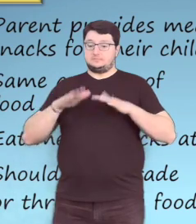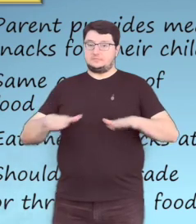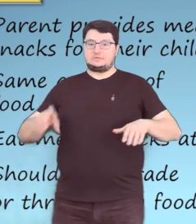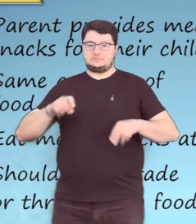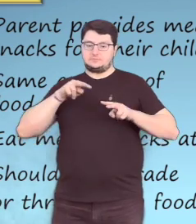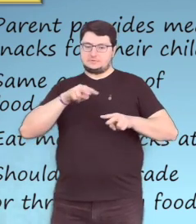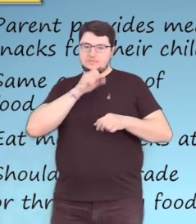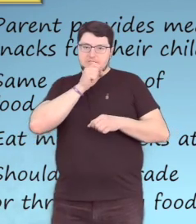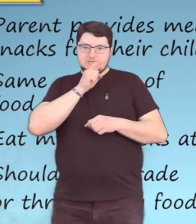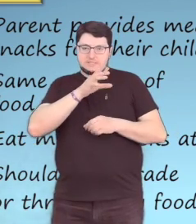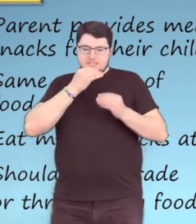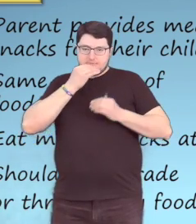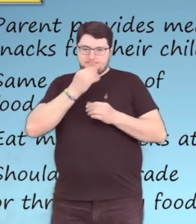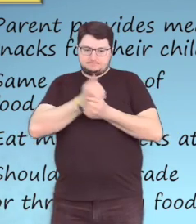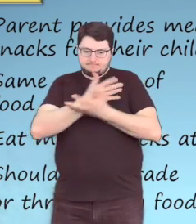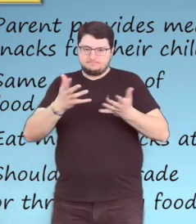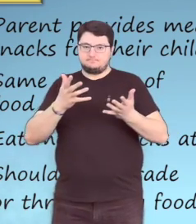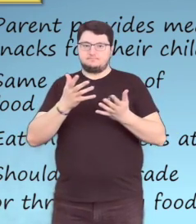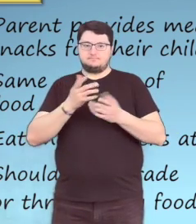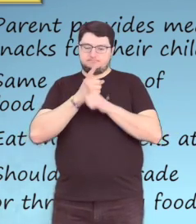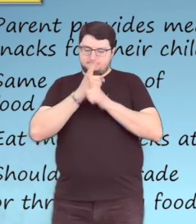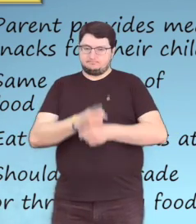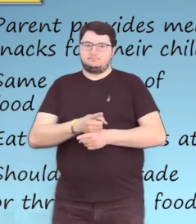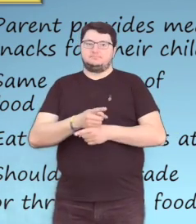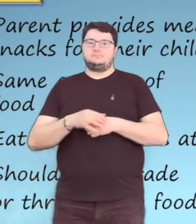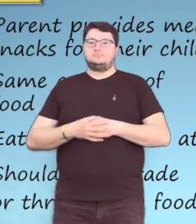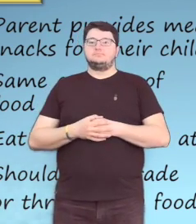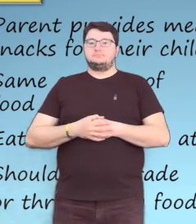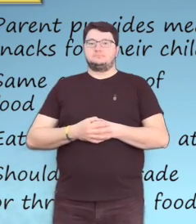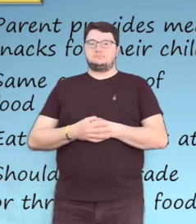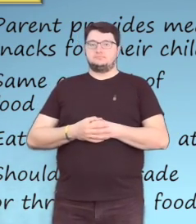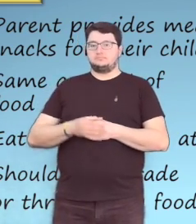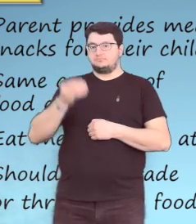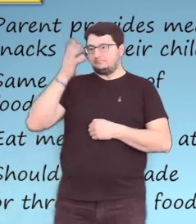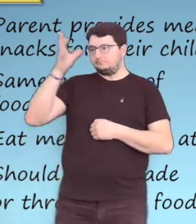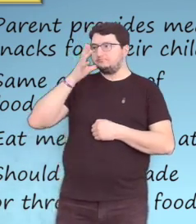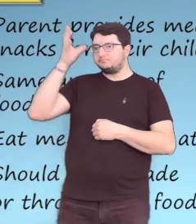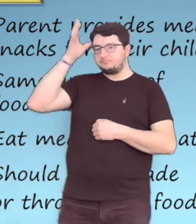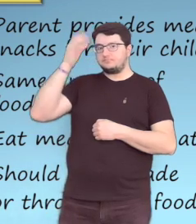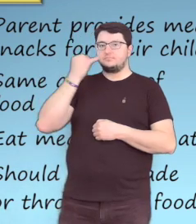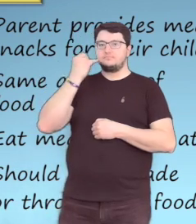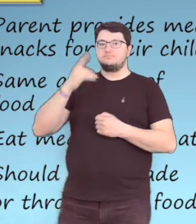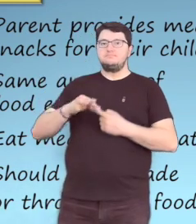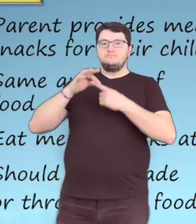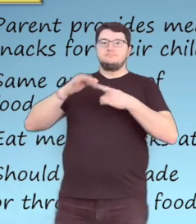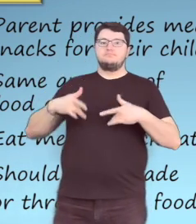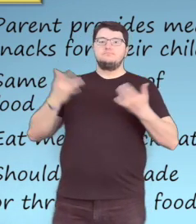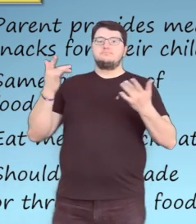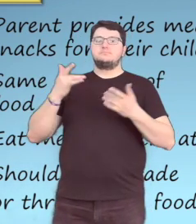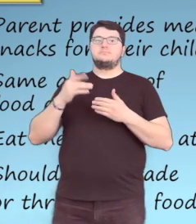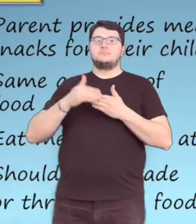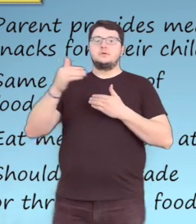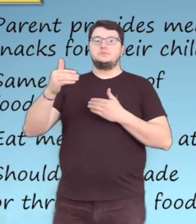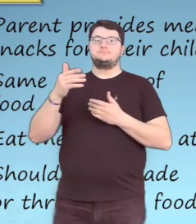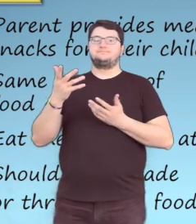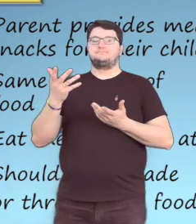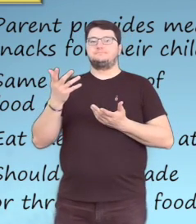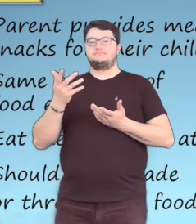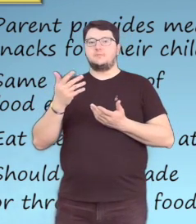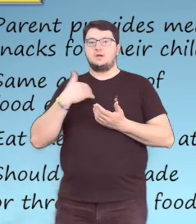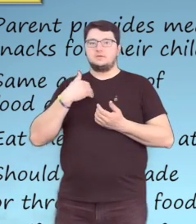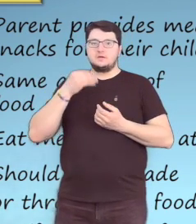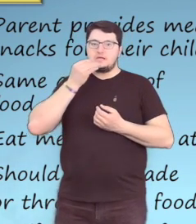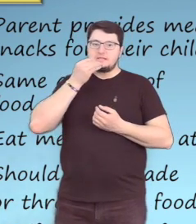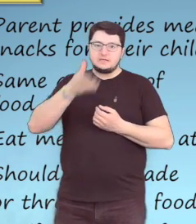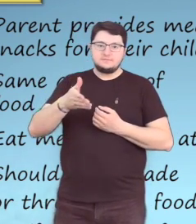Young children may require supervision to ensure they eat the food that has been provided for them. It is also important